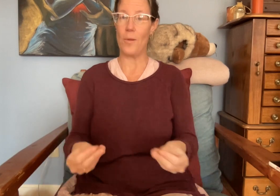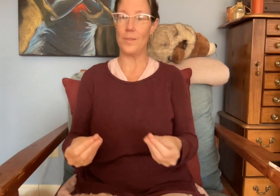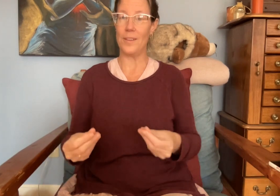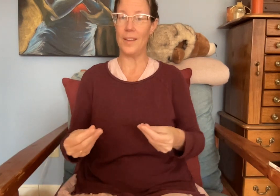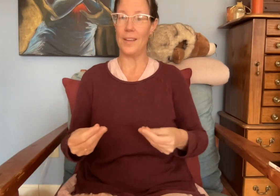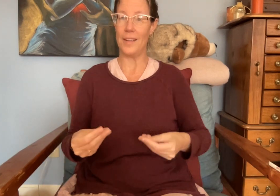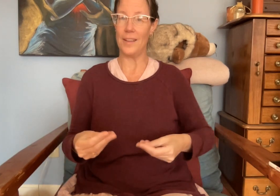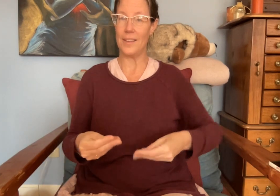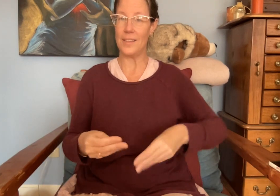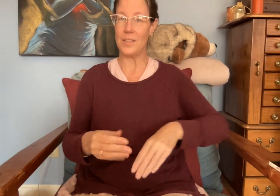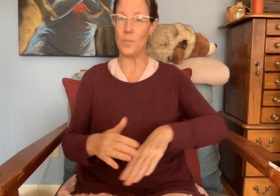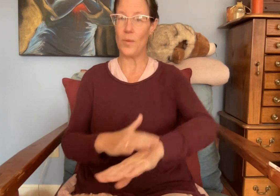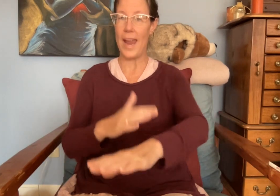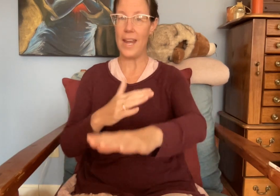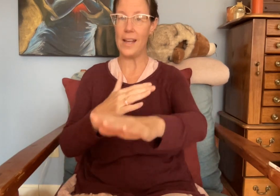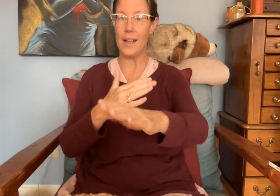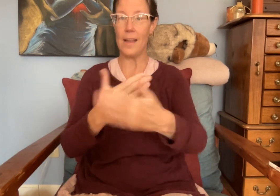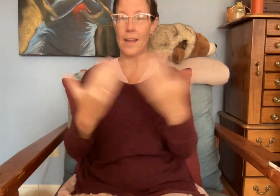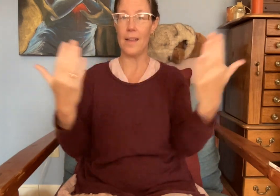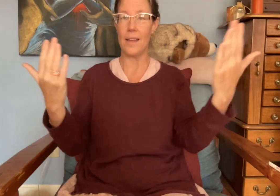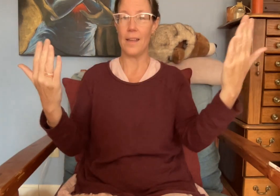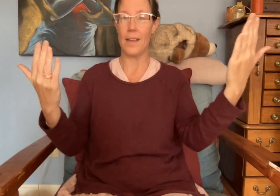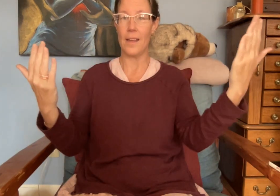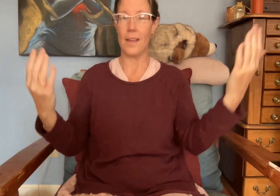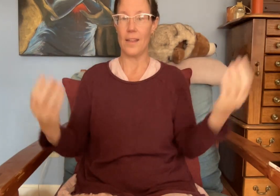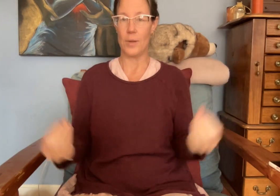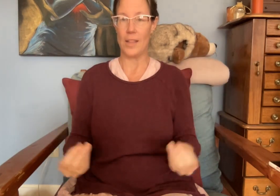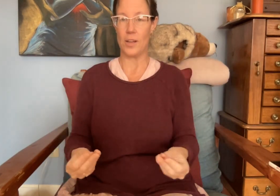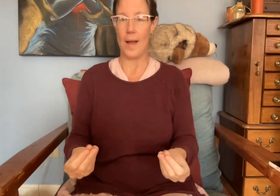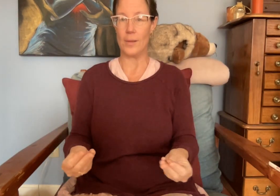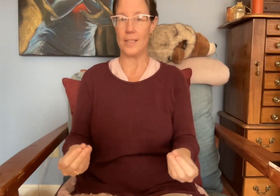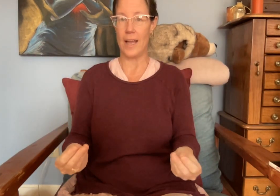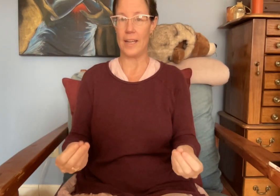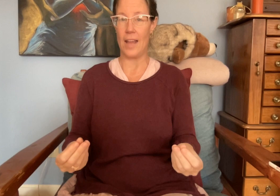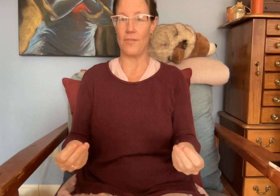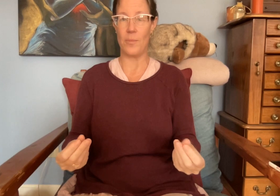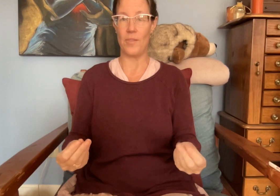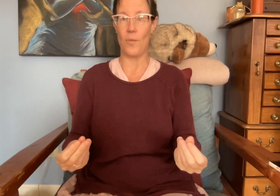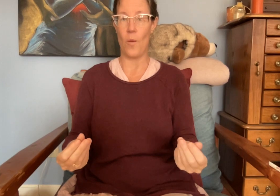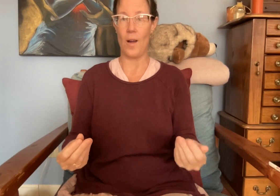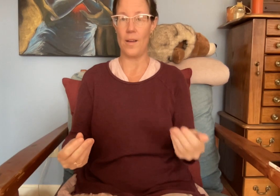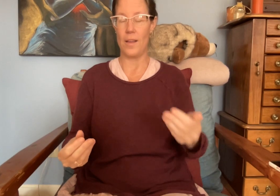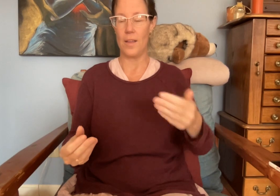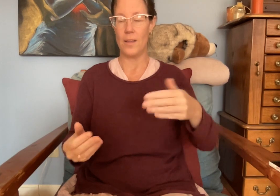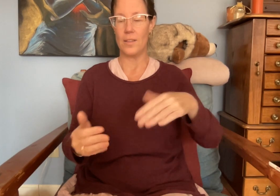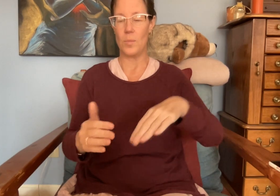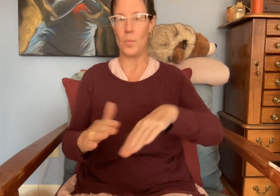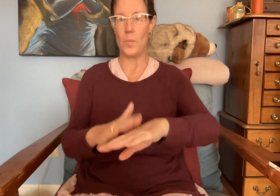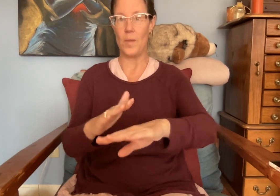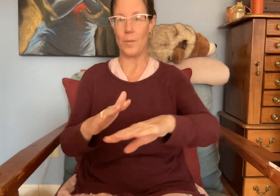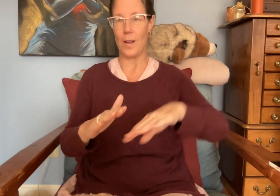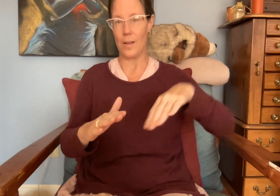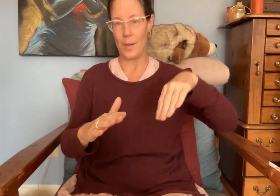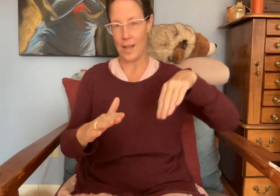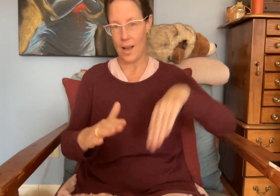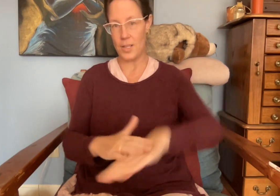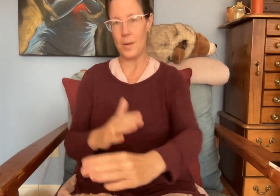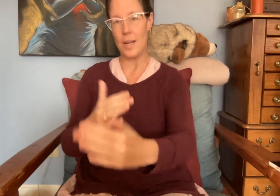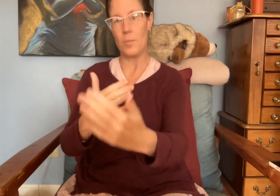Ground to break. We got the ground sign again from before. We're going under it and